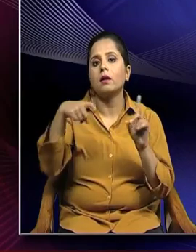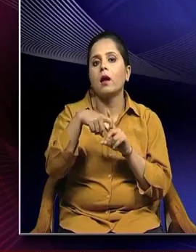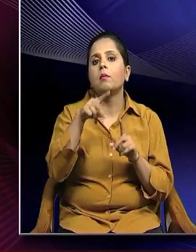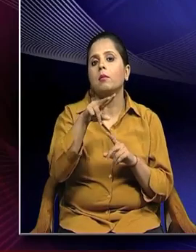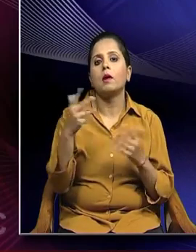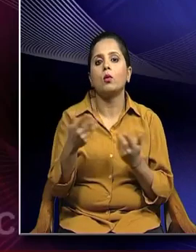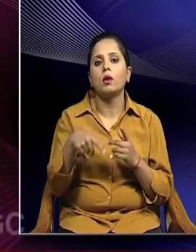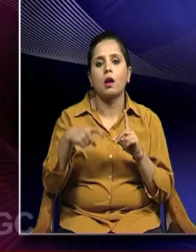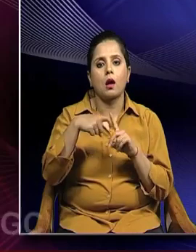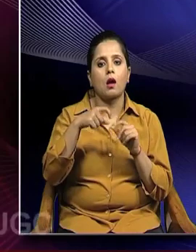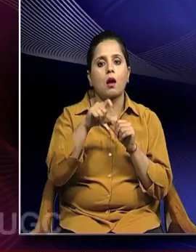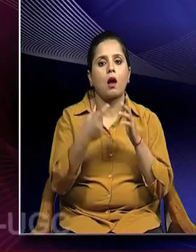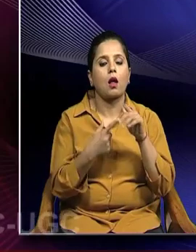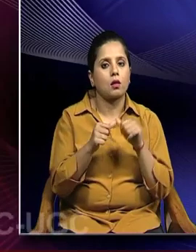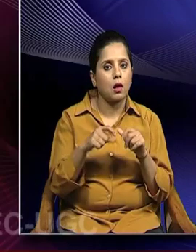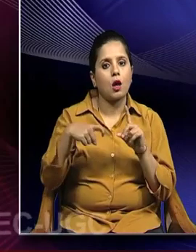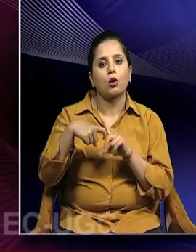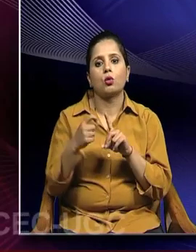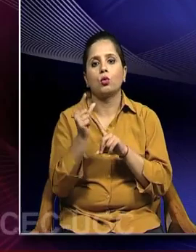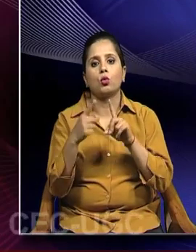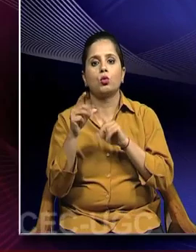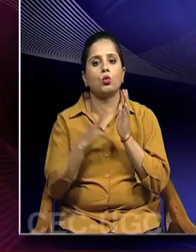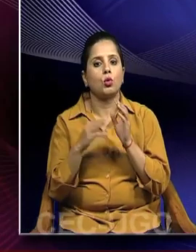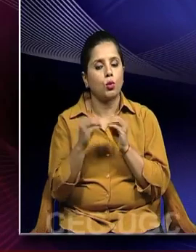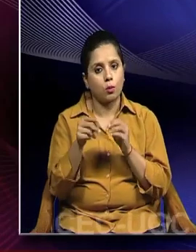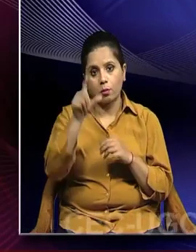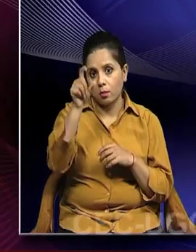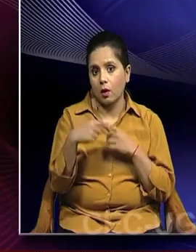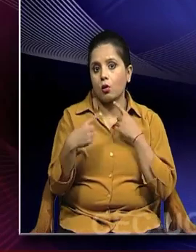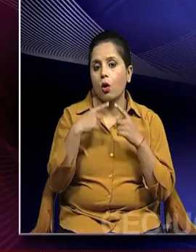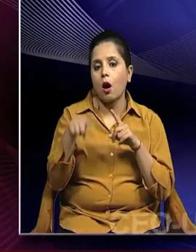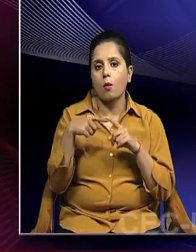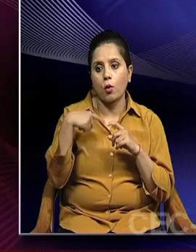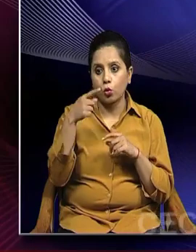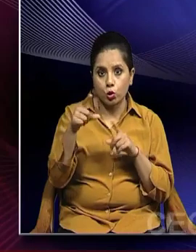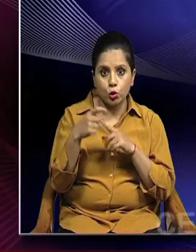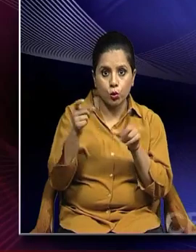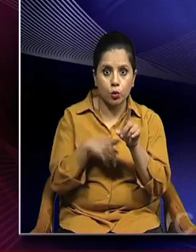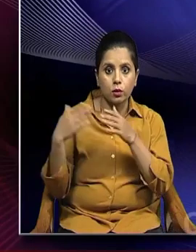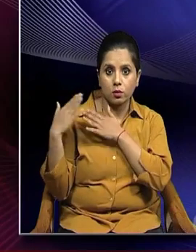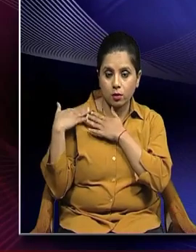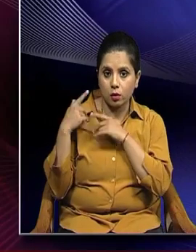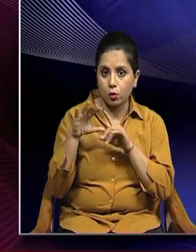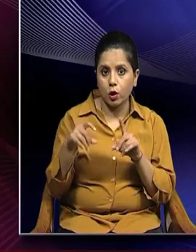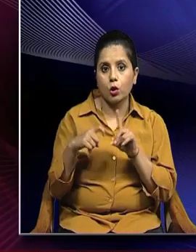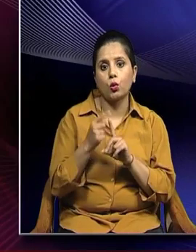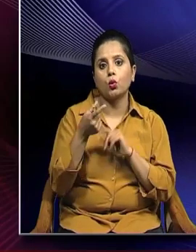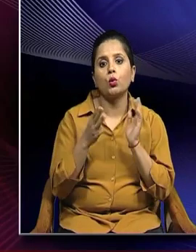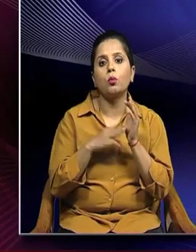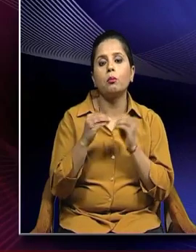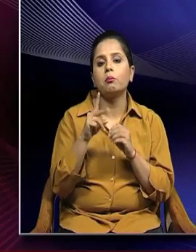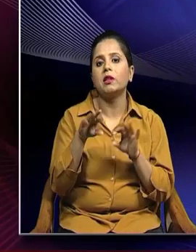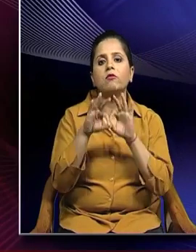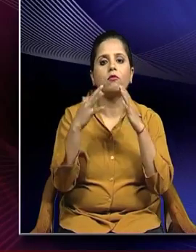for Karta and Kutum. We talk about the person who performs the duty, and the Kutum means the family,